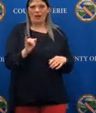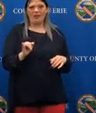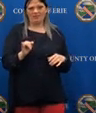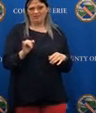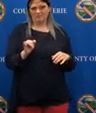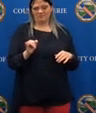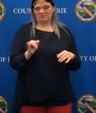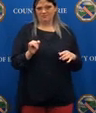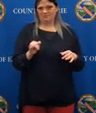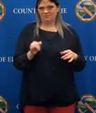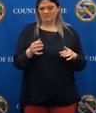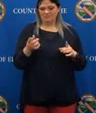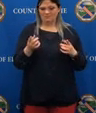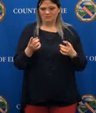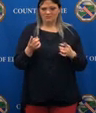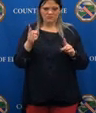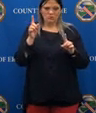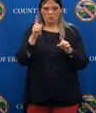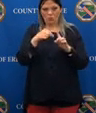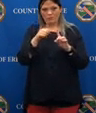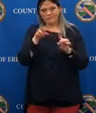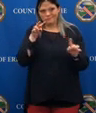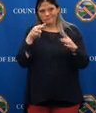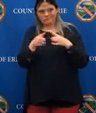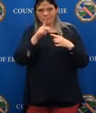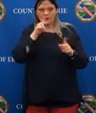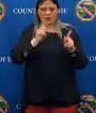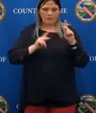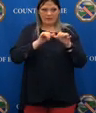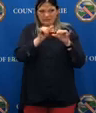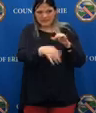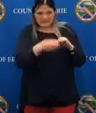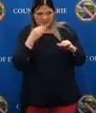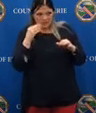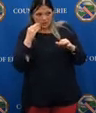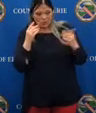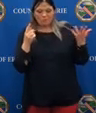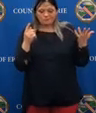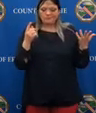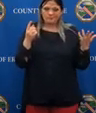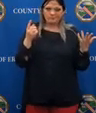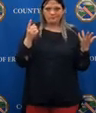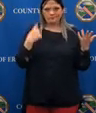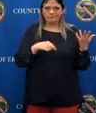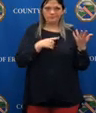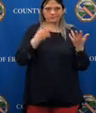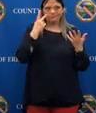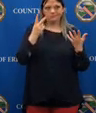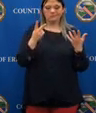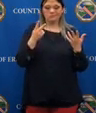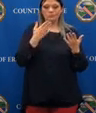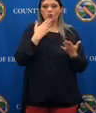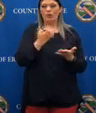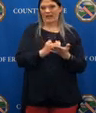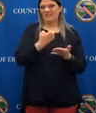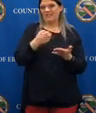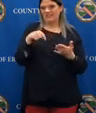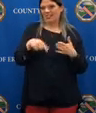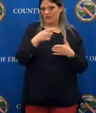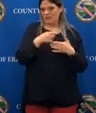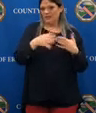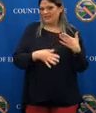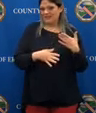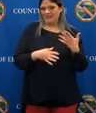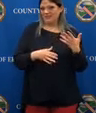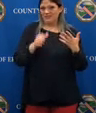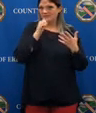But when you look at it from a standpoint of are people staying at home, we saw good evidence this weekend that there wasn't